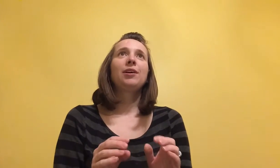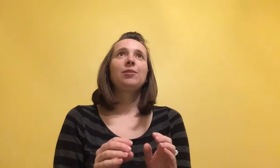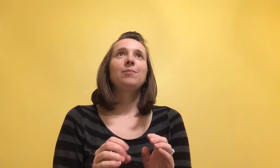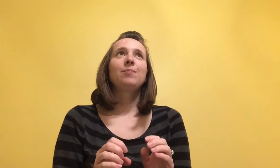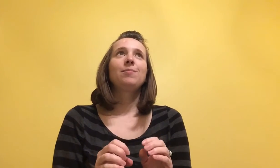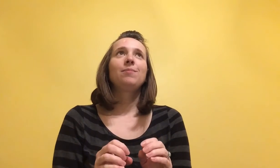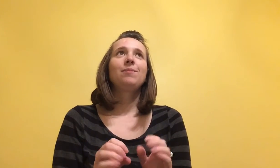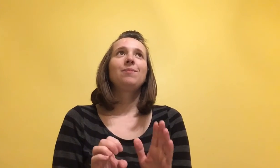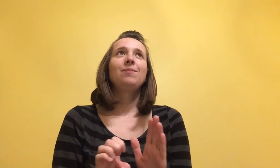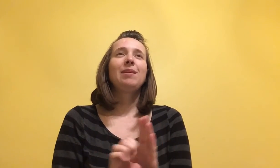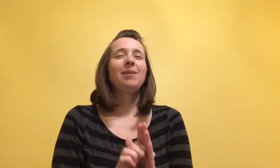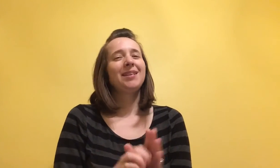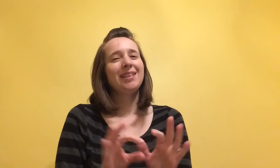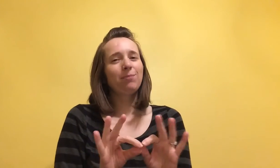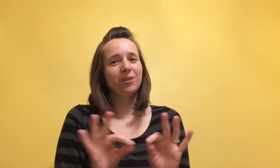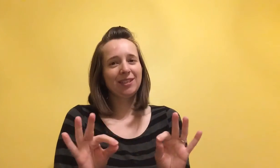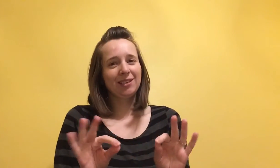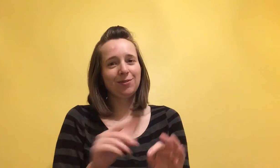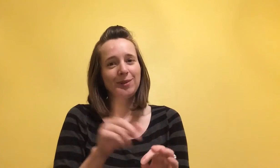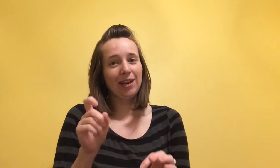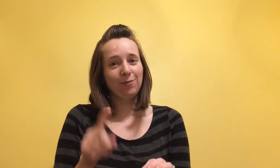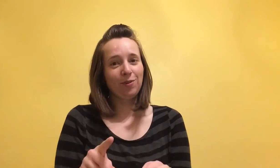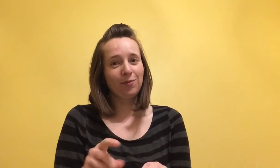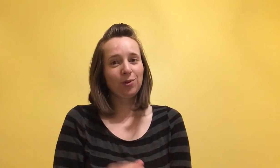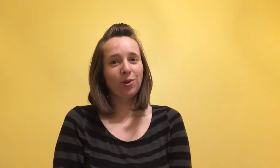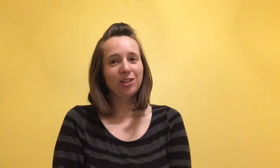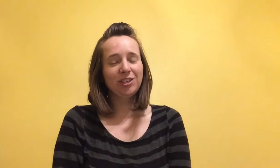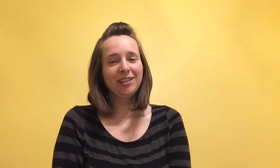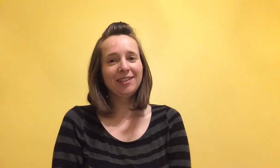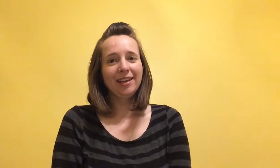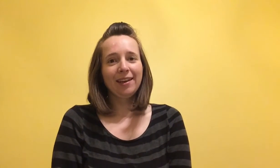Another maybe example sentence would be kind of more of a question.